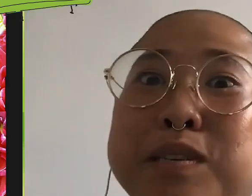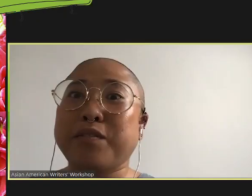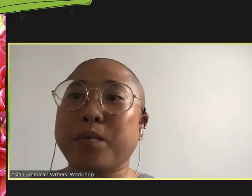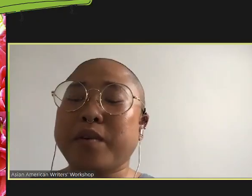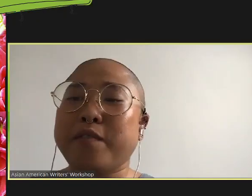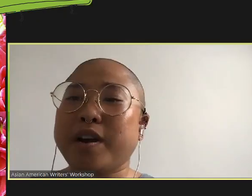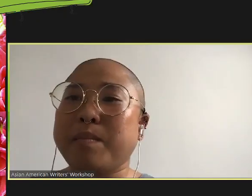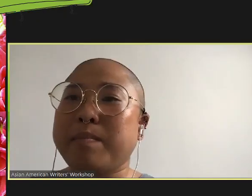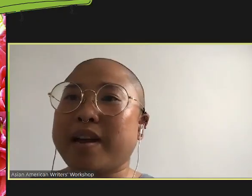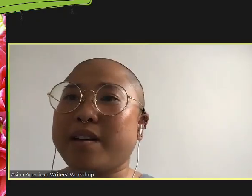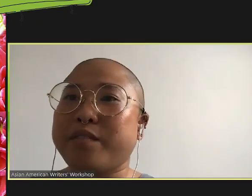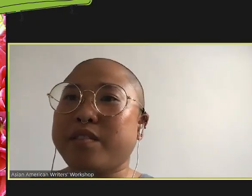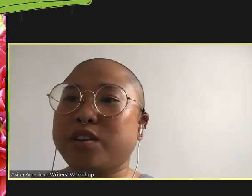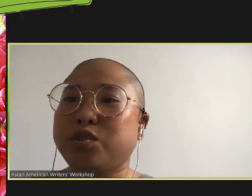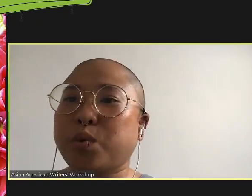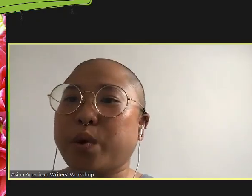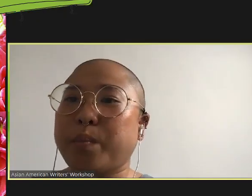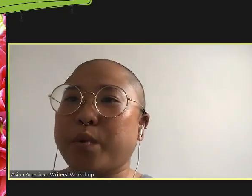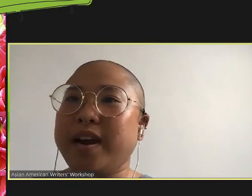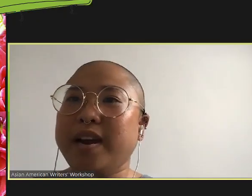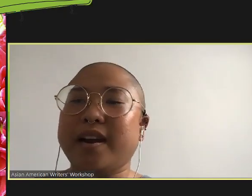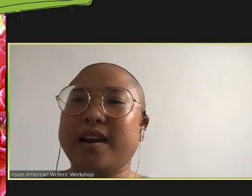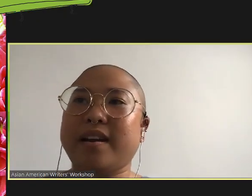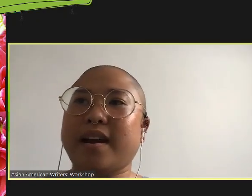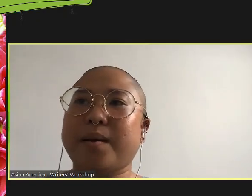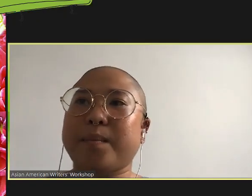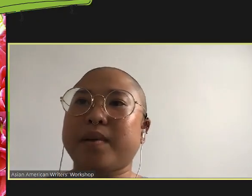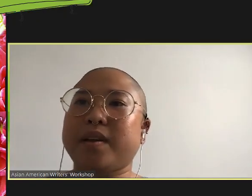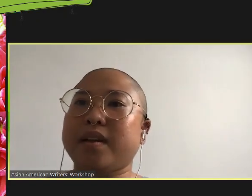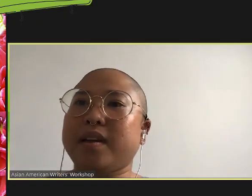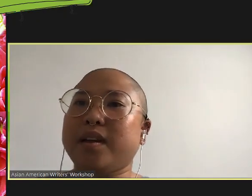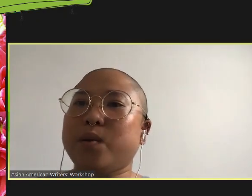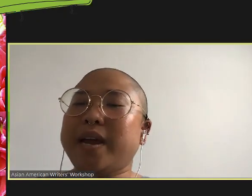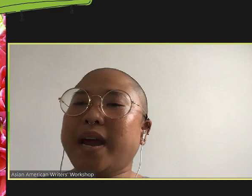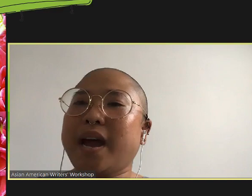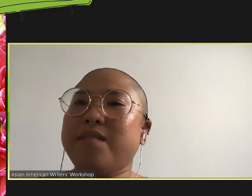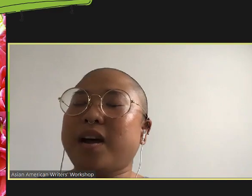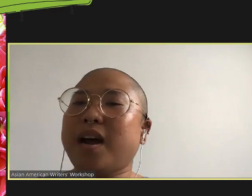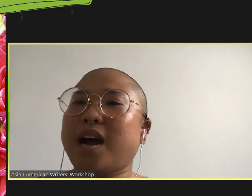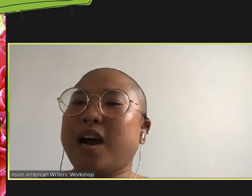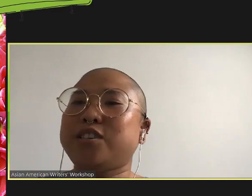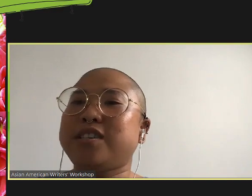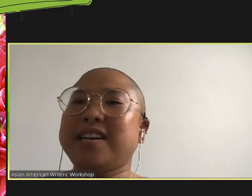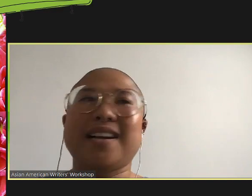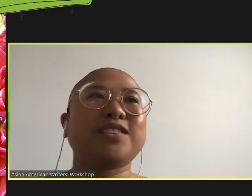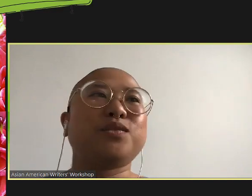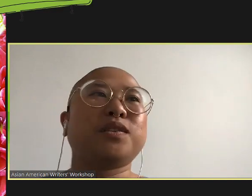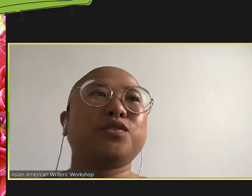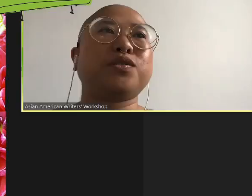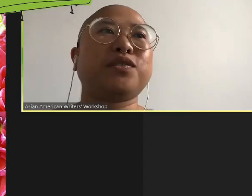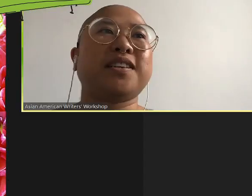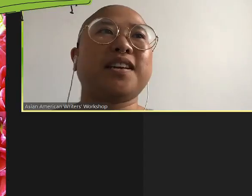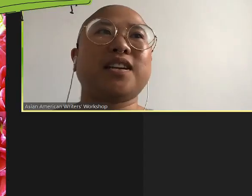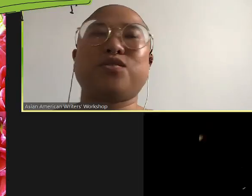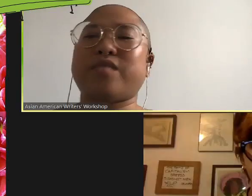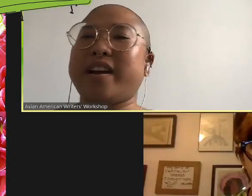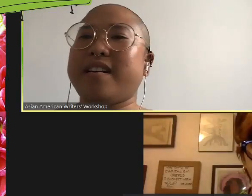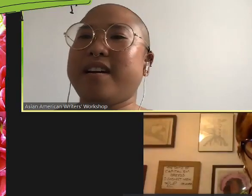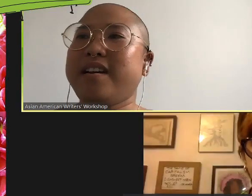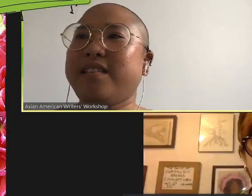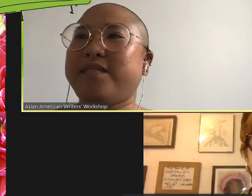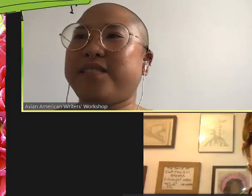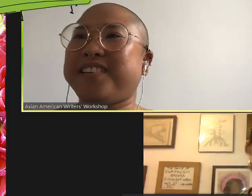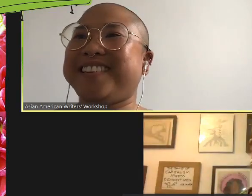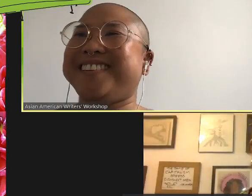Thank you so much, everyone, for coming back after that short break. And we have Ashna next, who will introduce the next